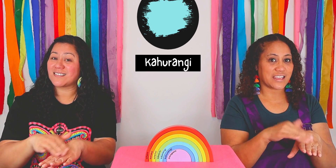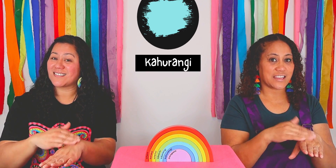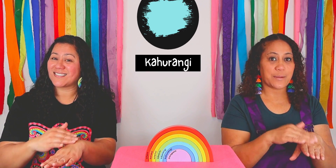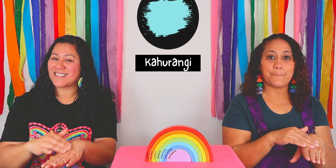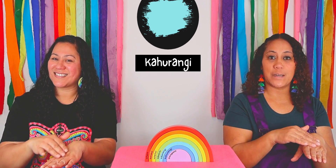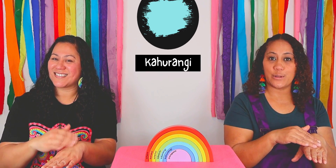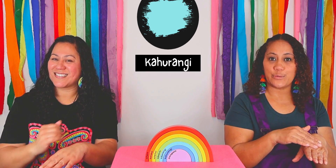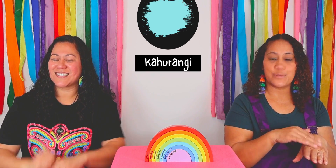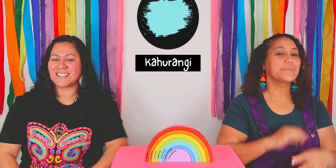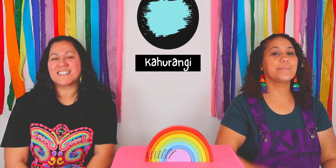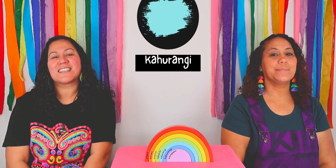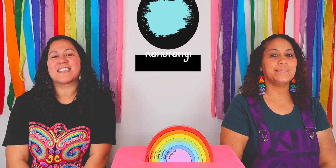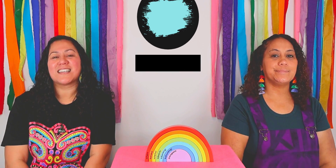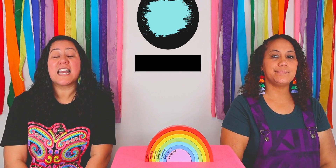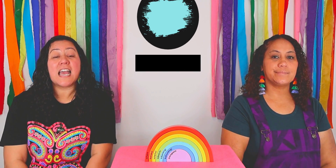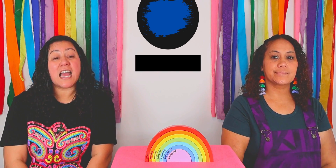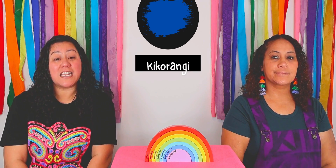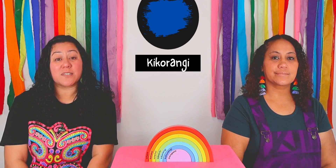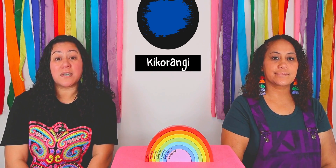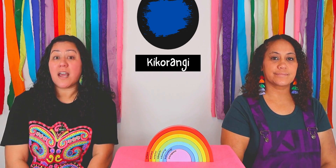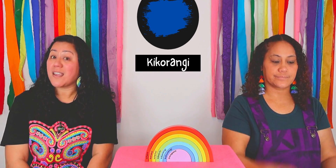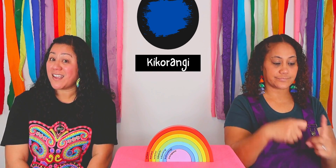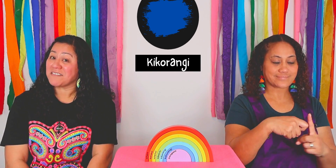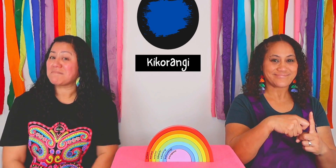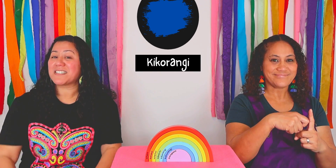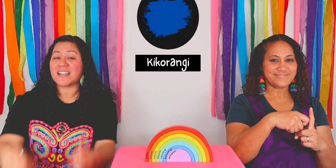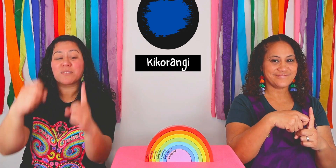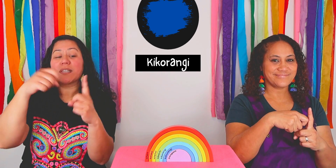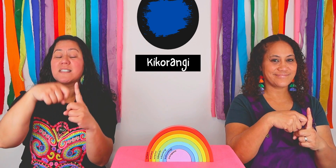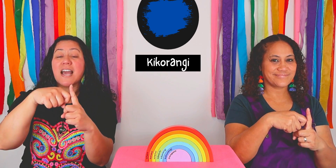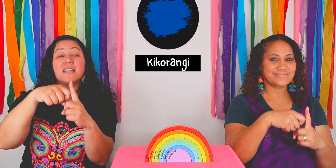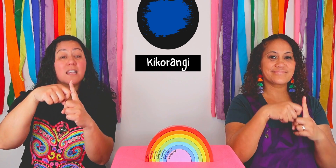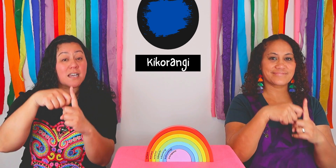Kahurangi, blue. Our next one again starts with the sound K,